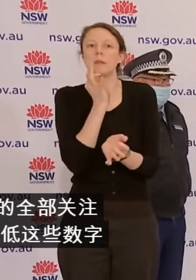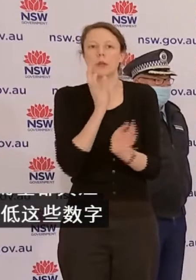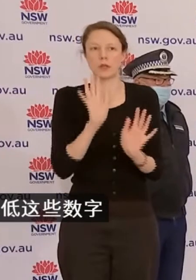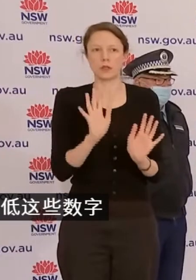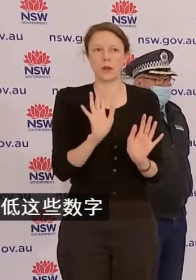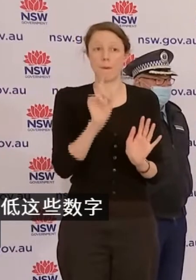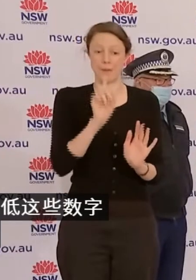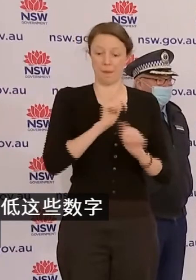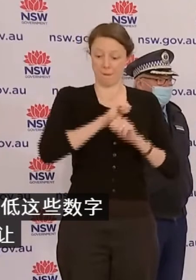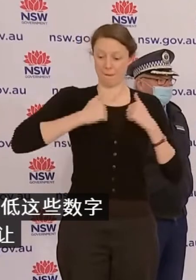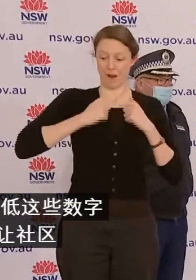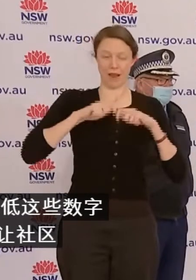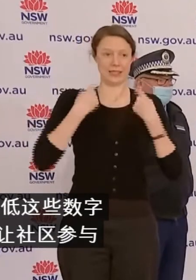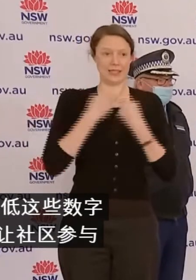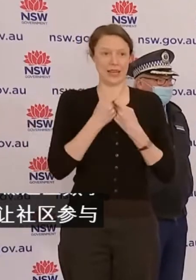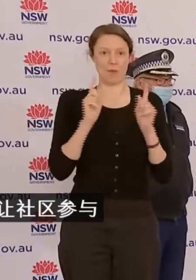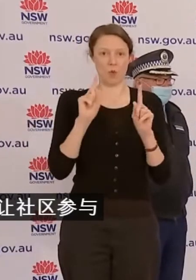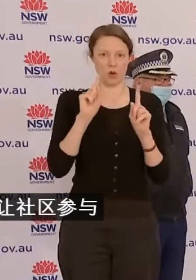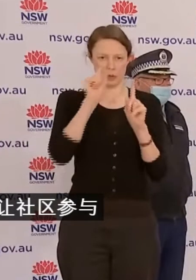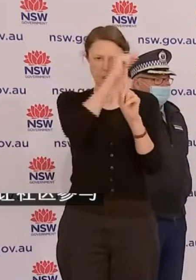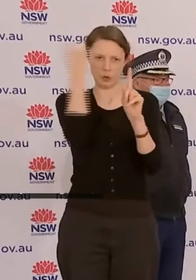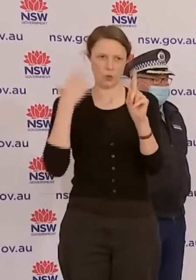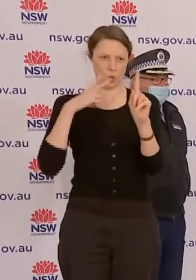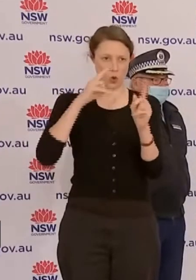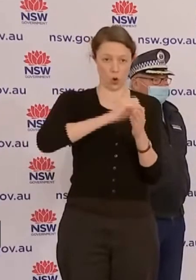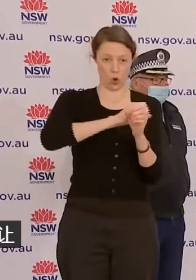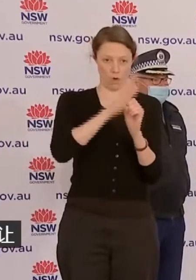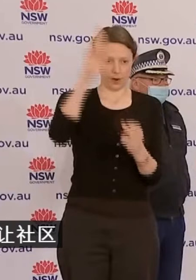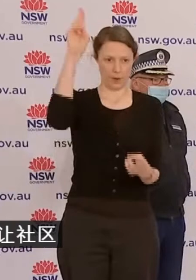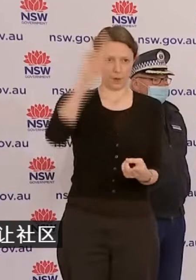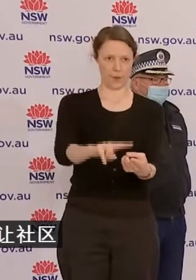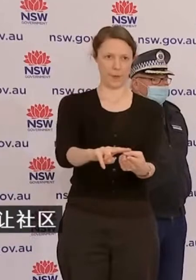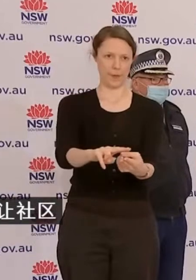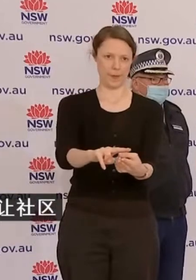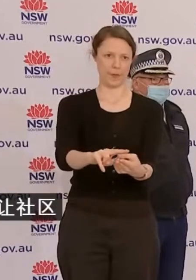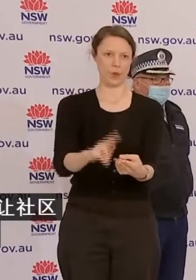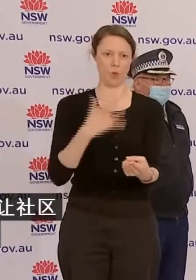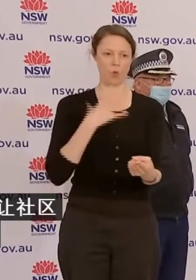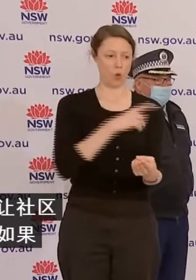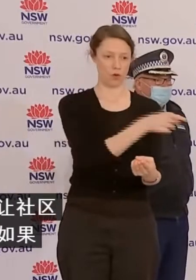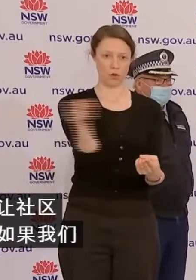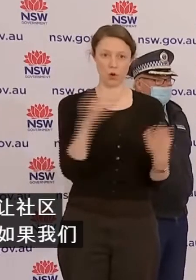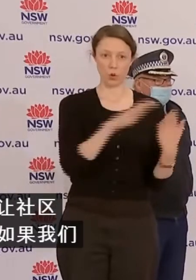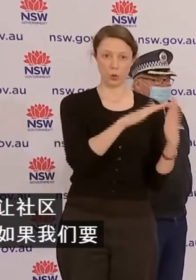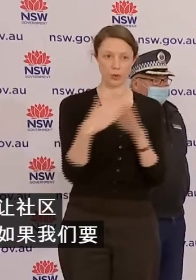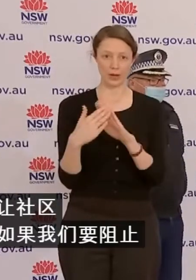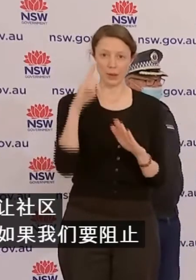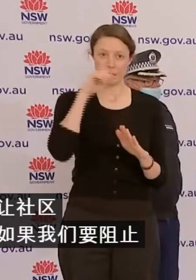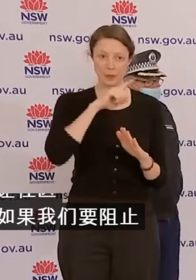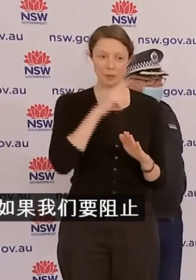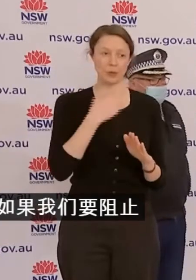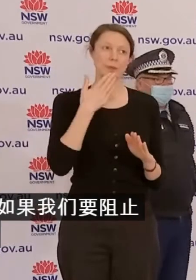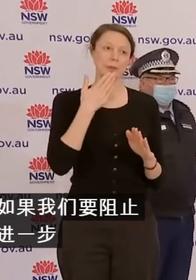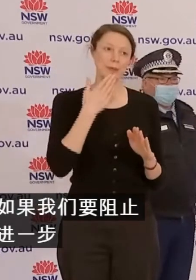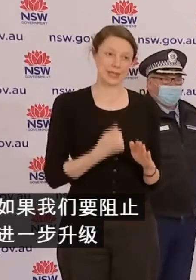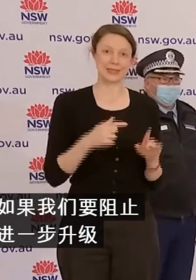down. And we need to have the community on board, and we need to have that community responding if we are going to prevent